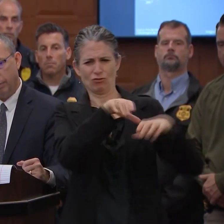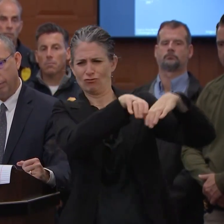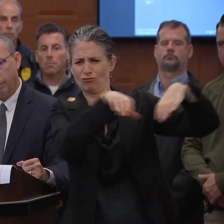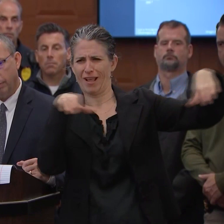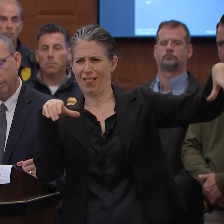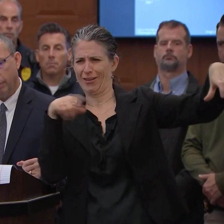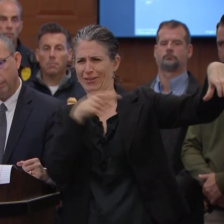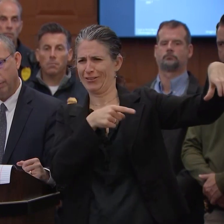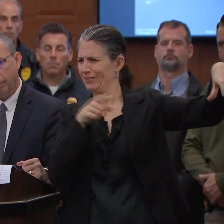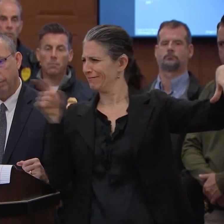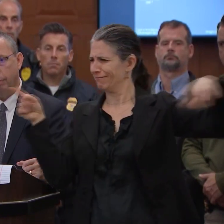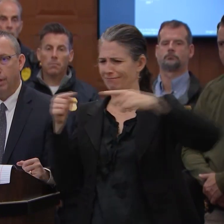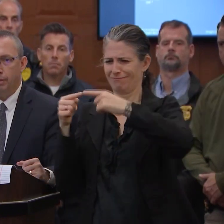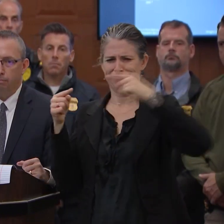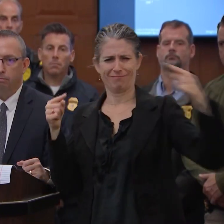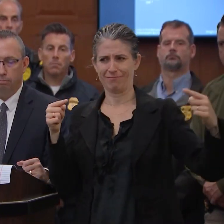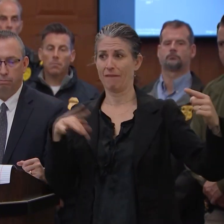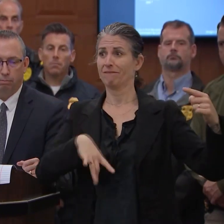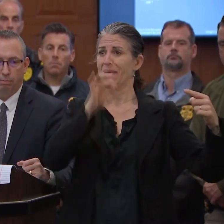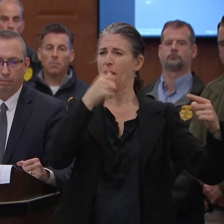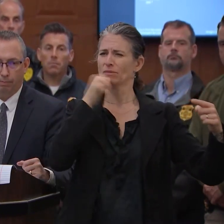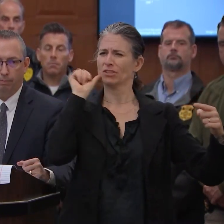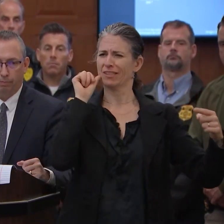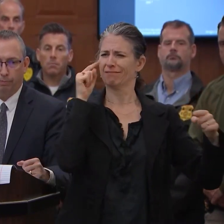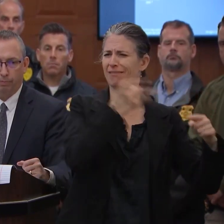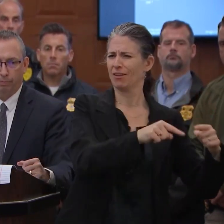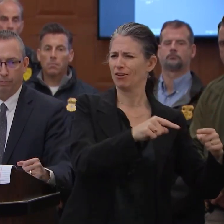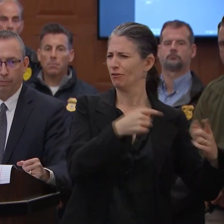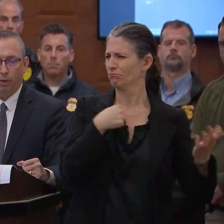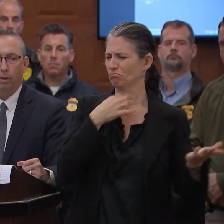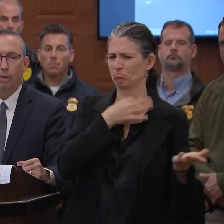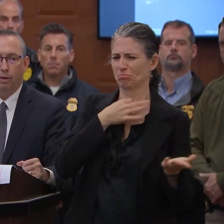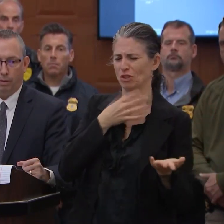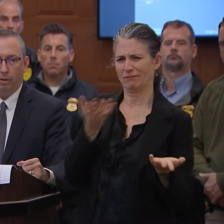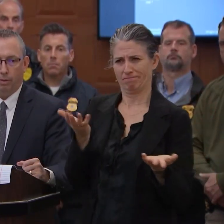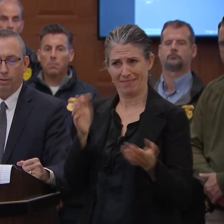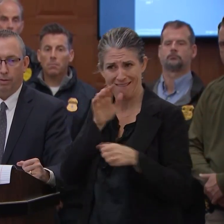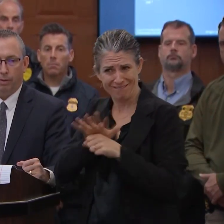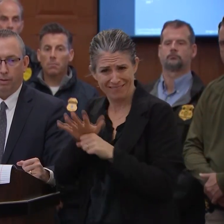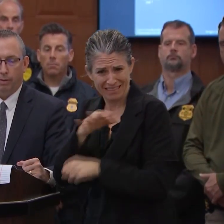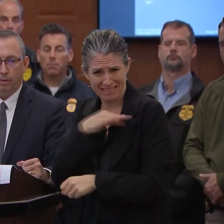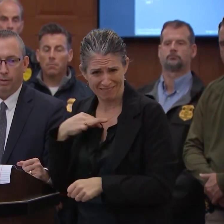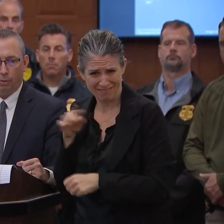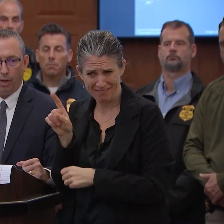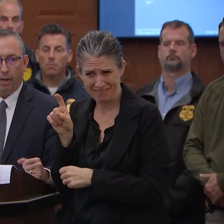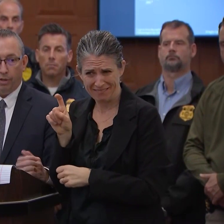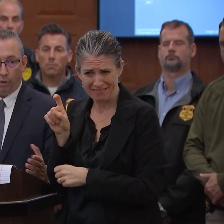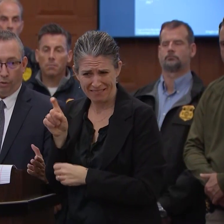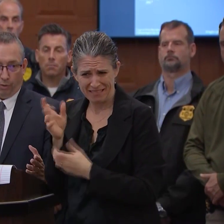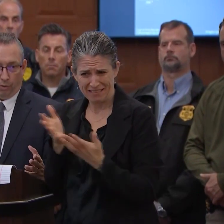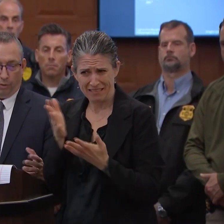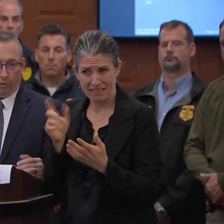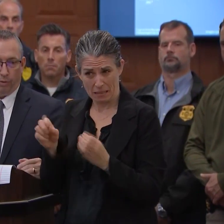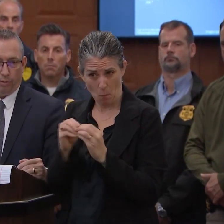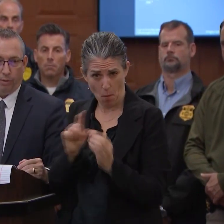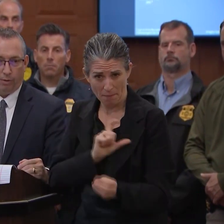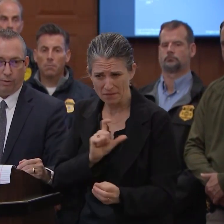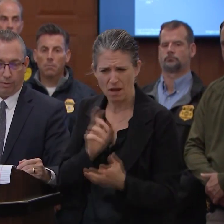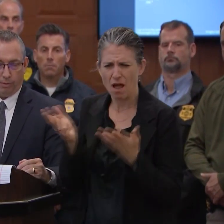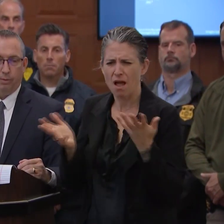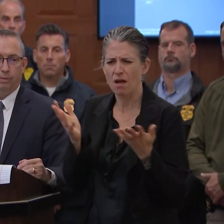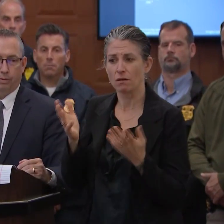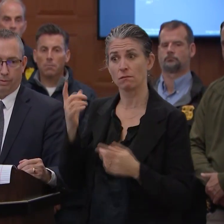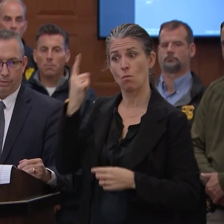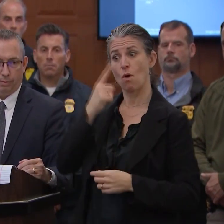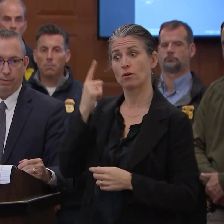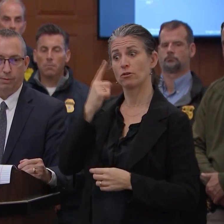until yesterday. There was a much bigger presence yesterday than there has been previous. Right. So. I'm wondering if you're thinking